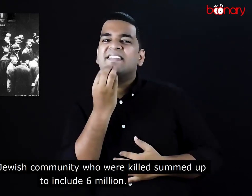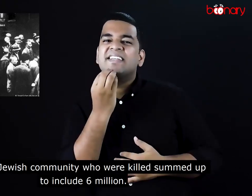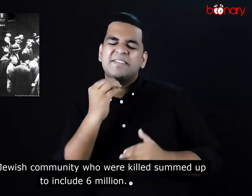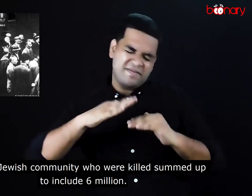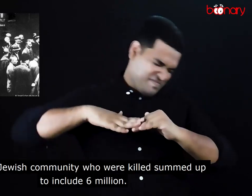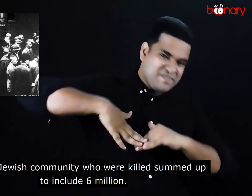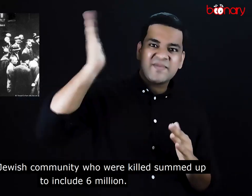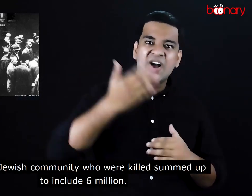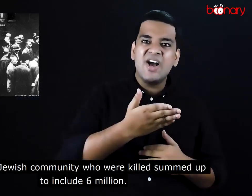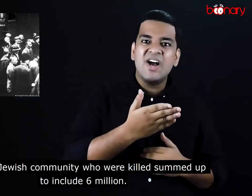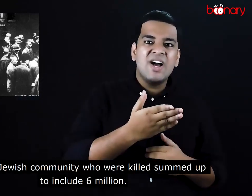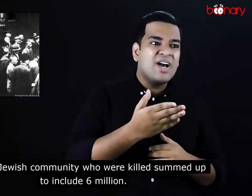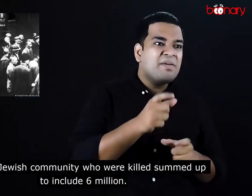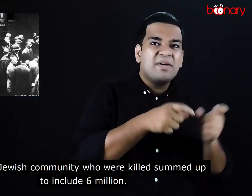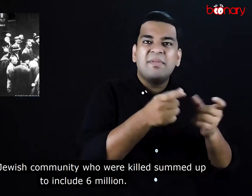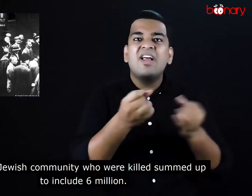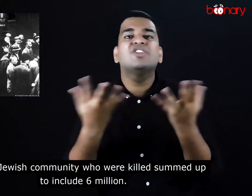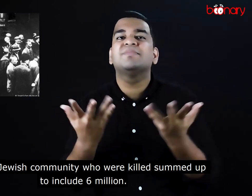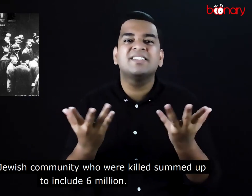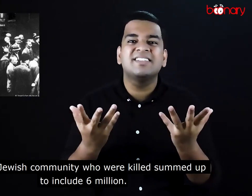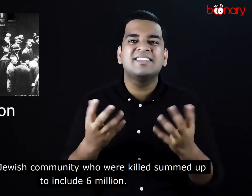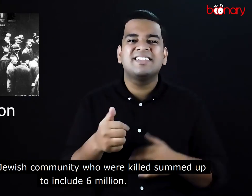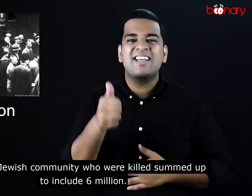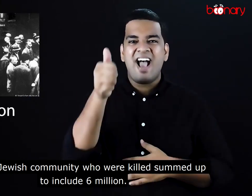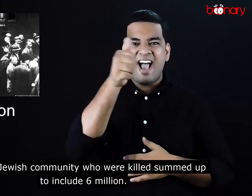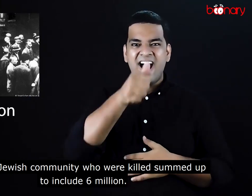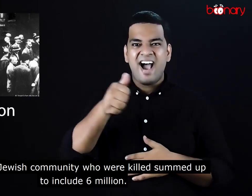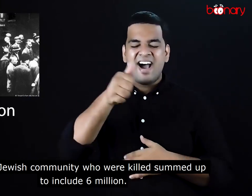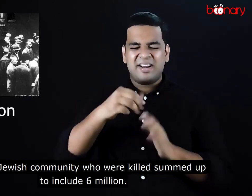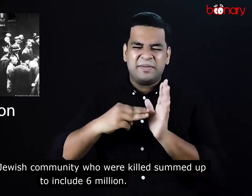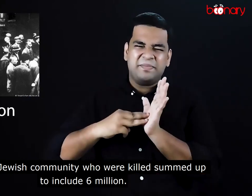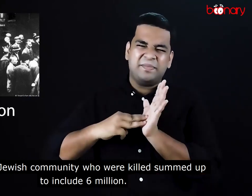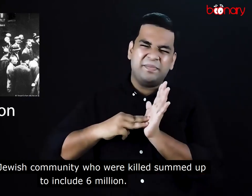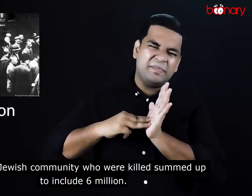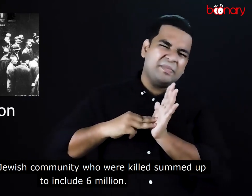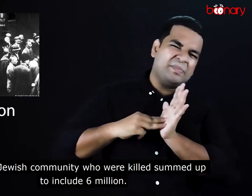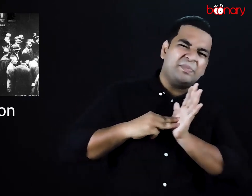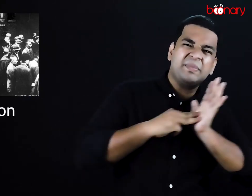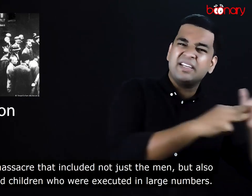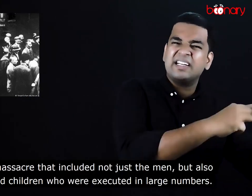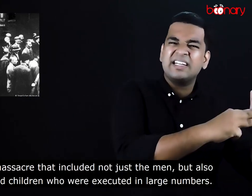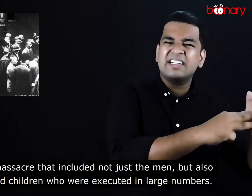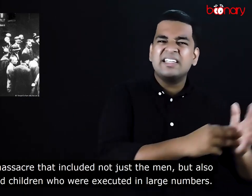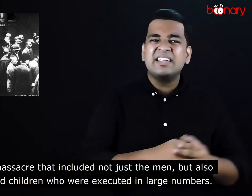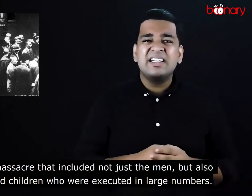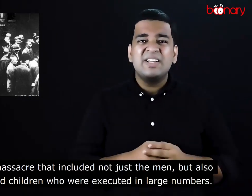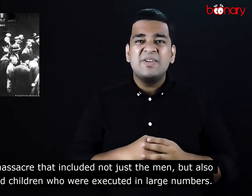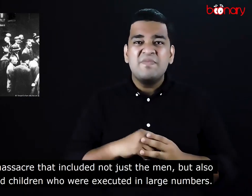who were killed summed up to include 6 million. It was a